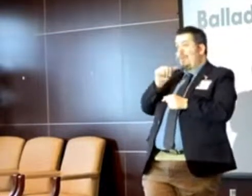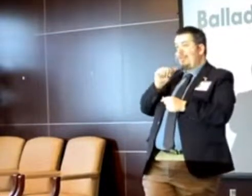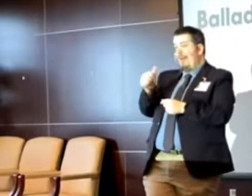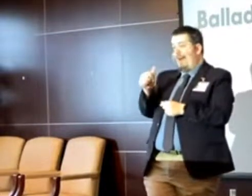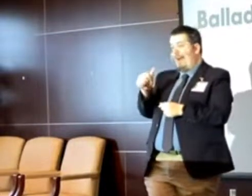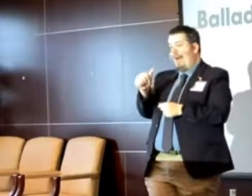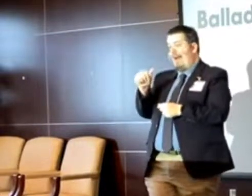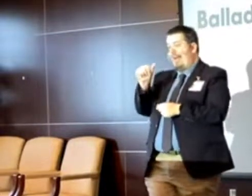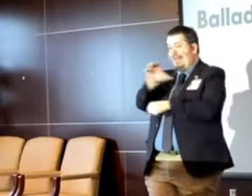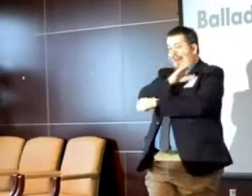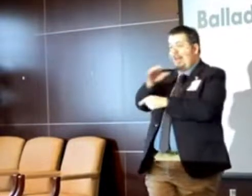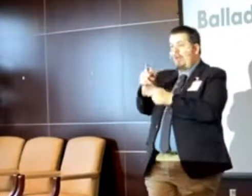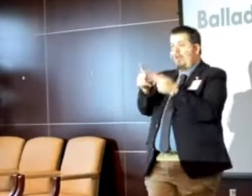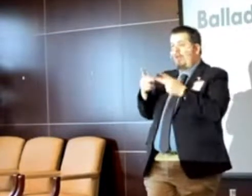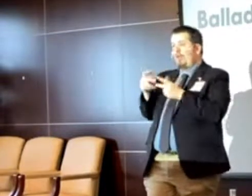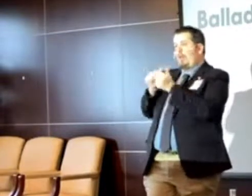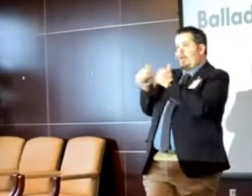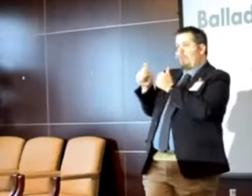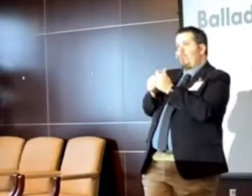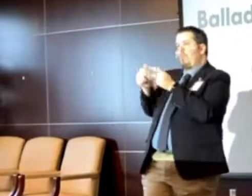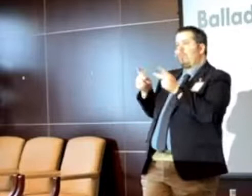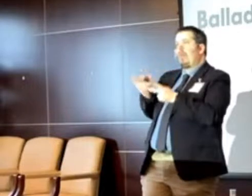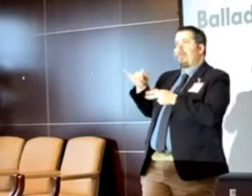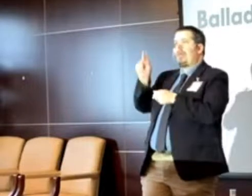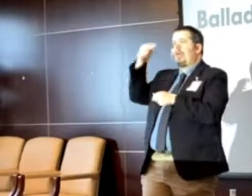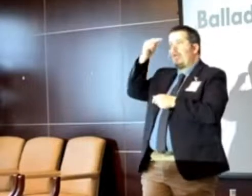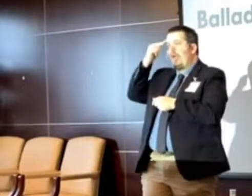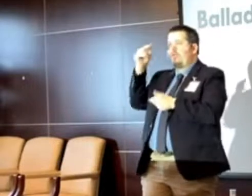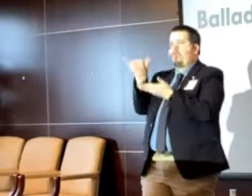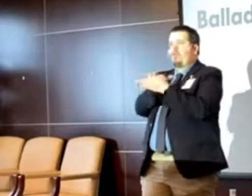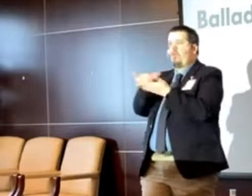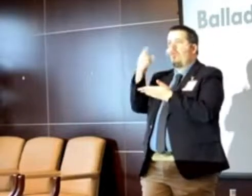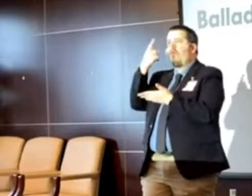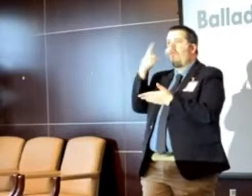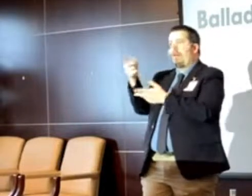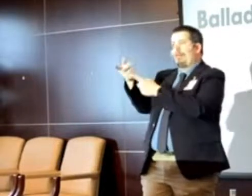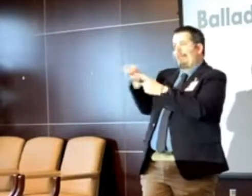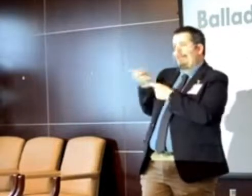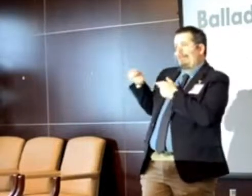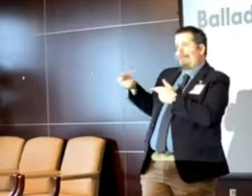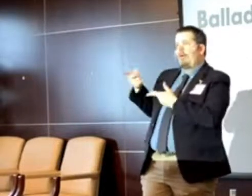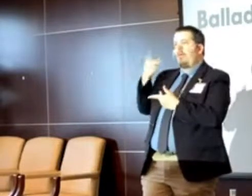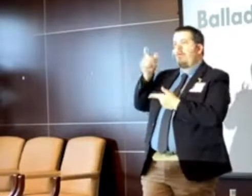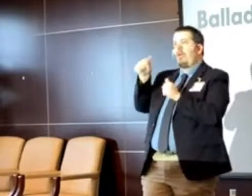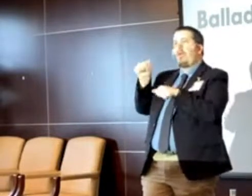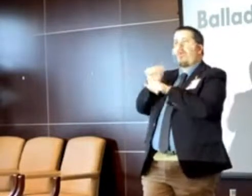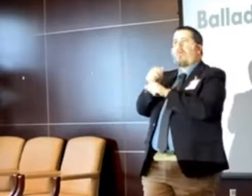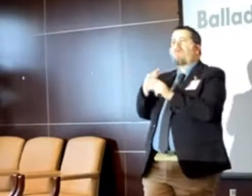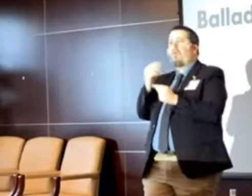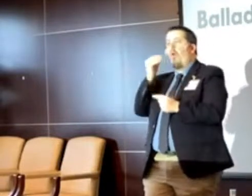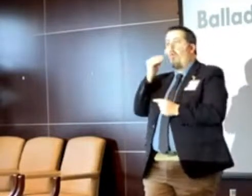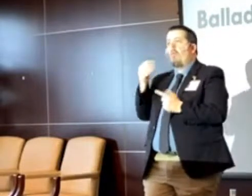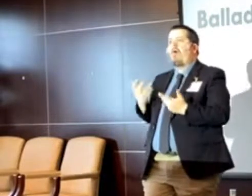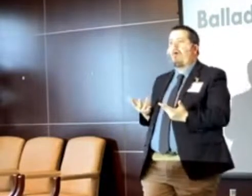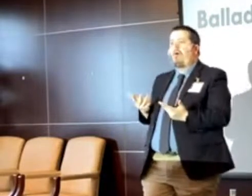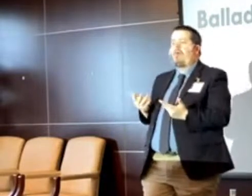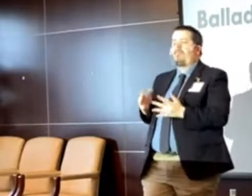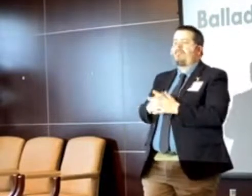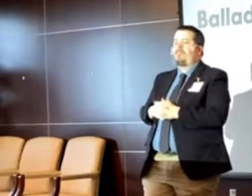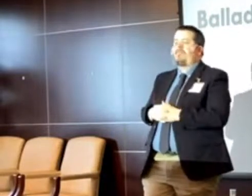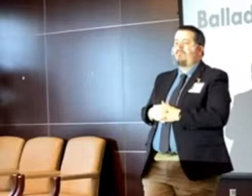non-clinical areas, we're now competing with places like Nashville and New York for talent because they can work from home. And